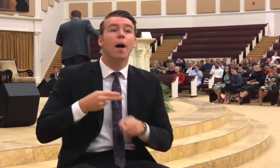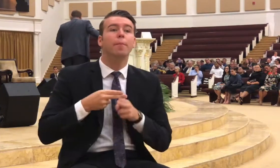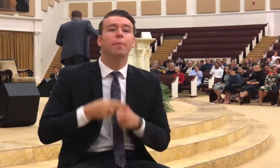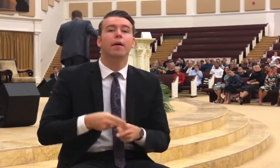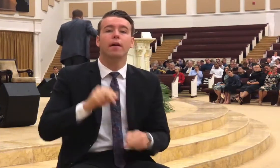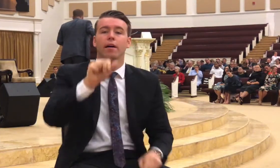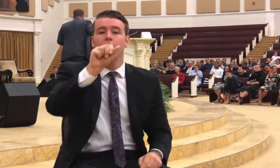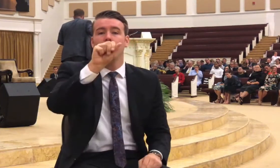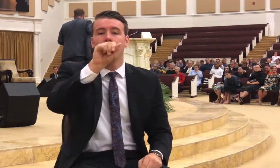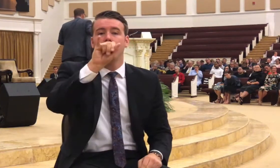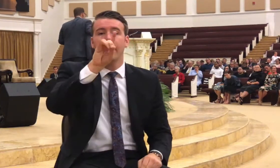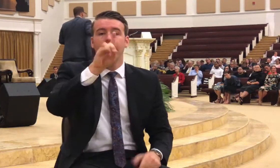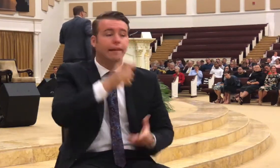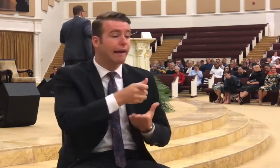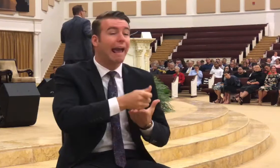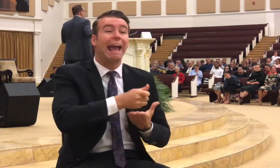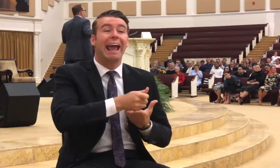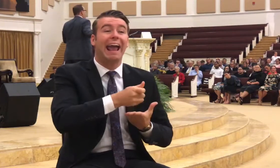aid